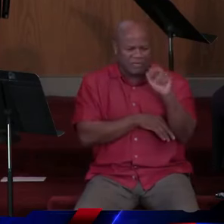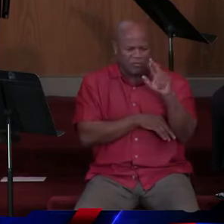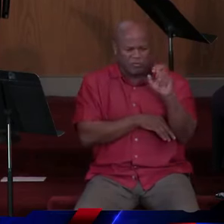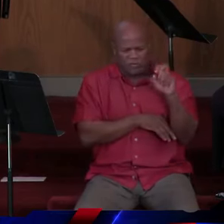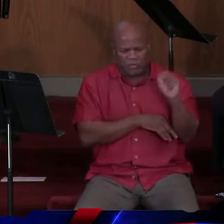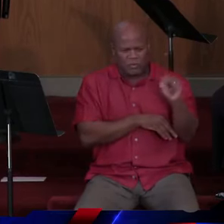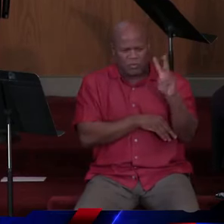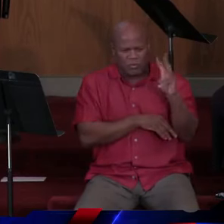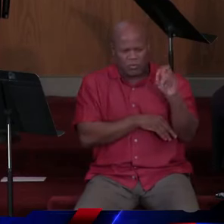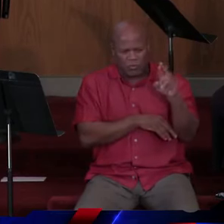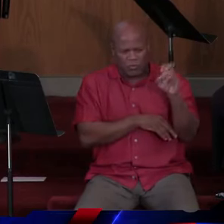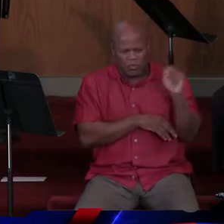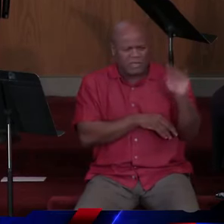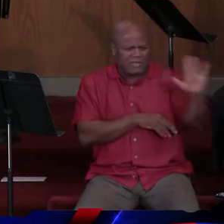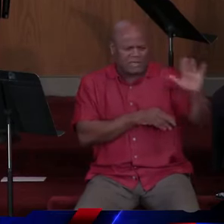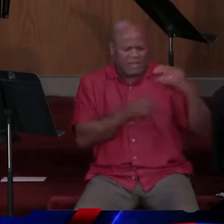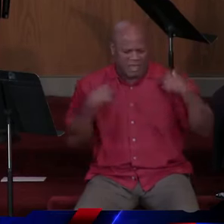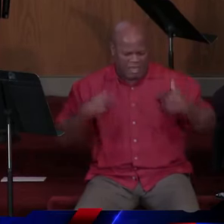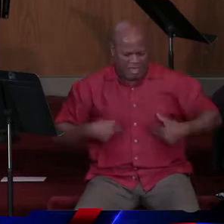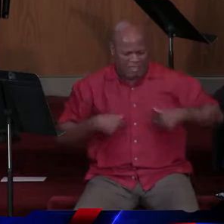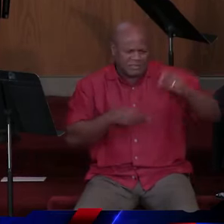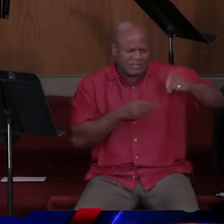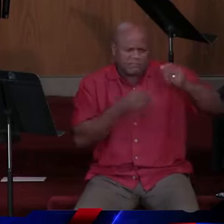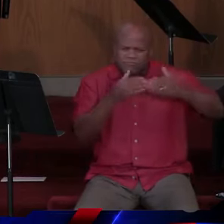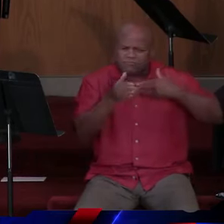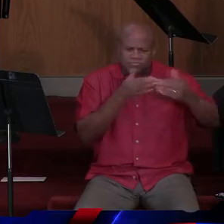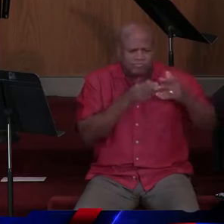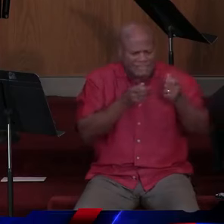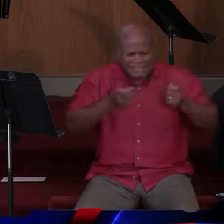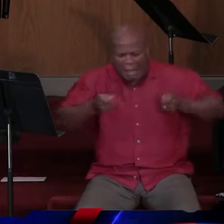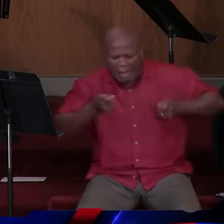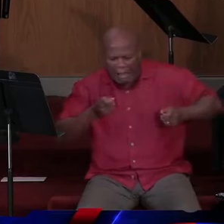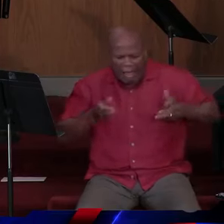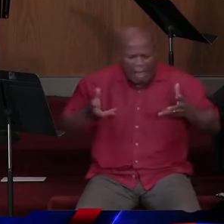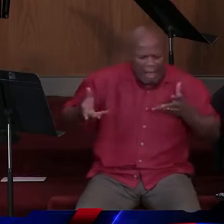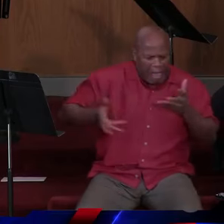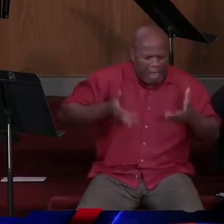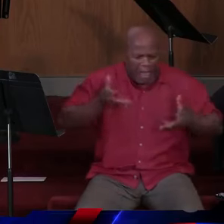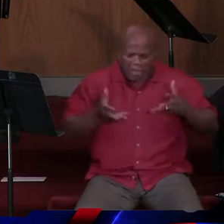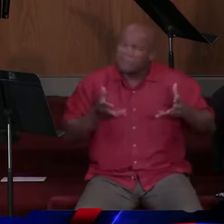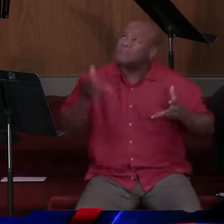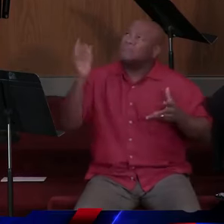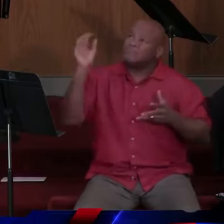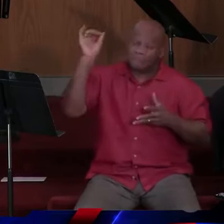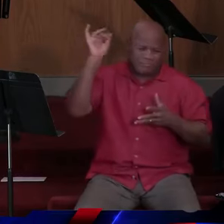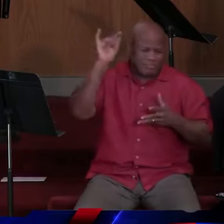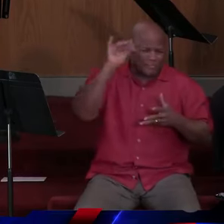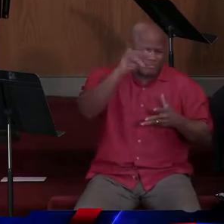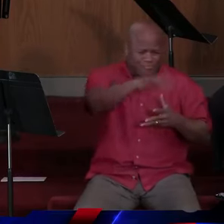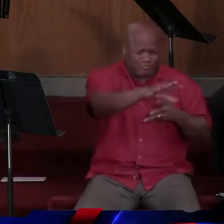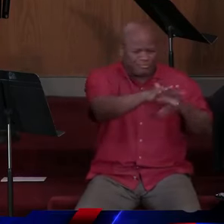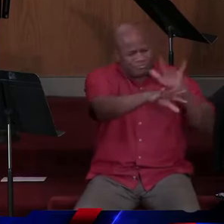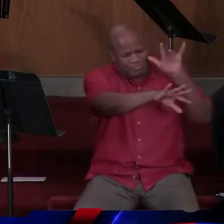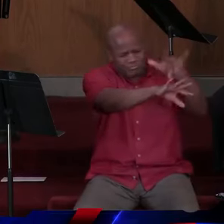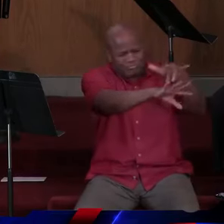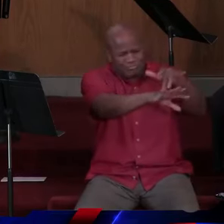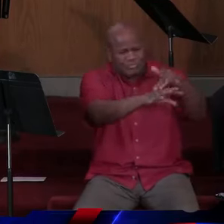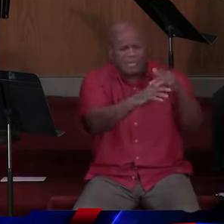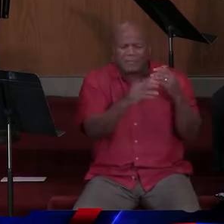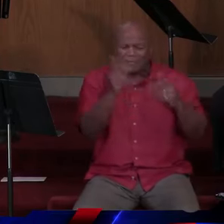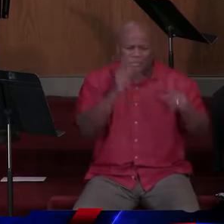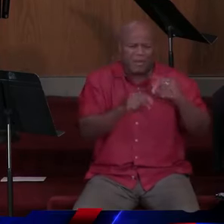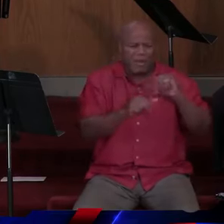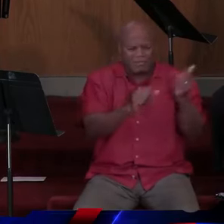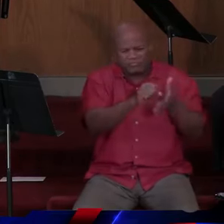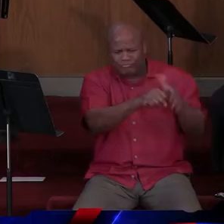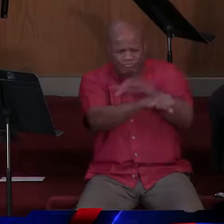his health needs, God, that he's dealing with. The many people, God, who have been touched and impacted by this COVID virus, God,